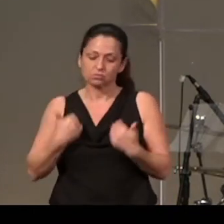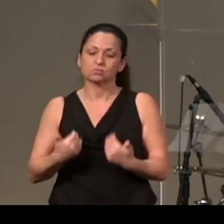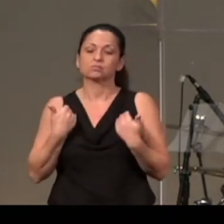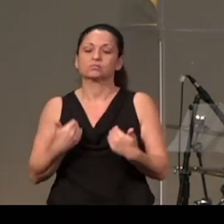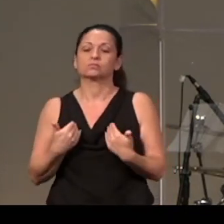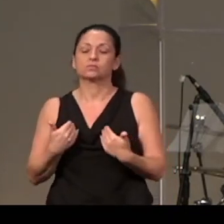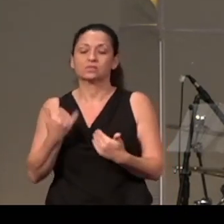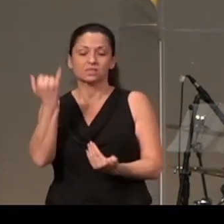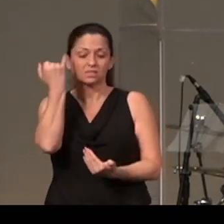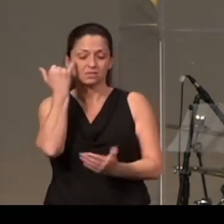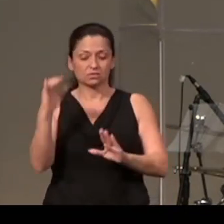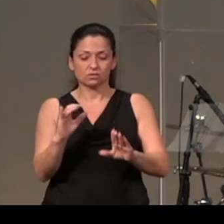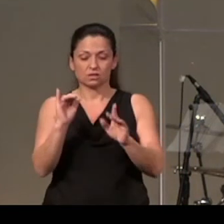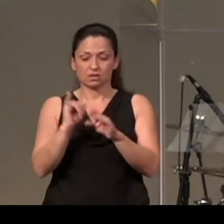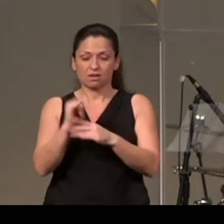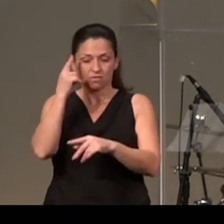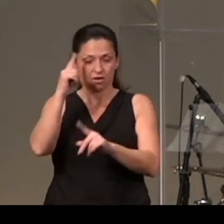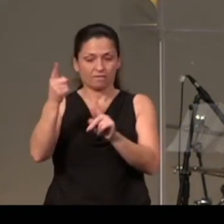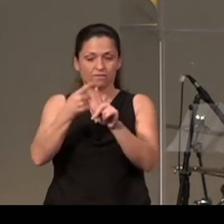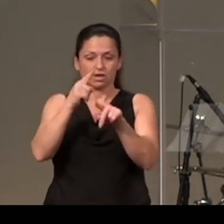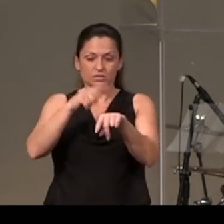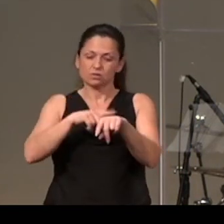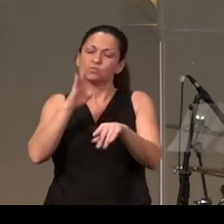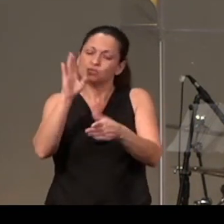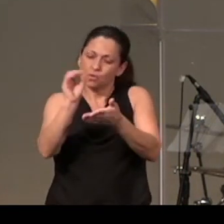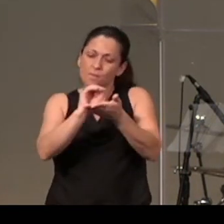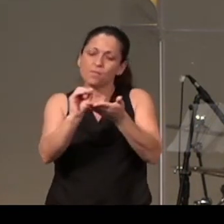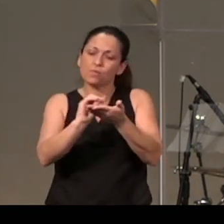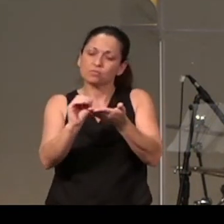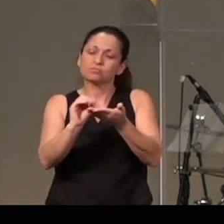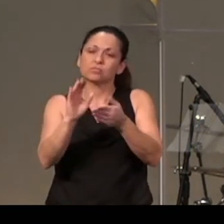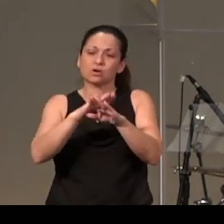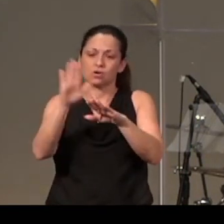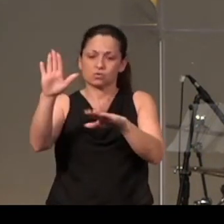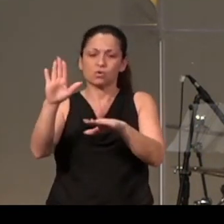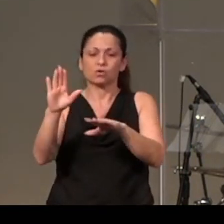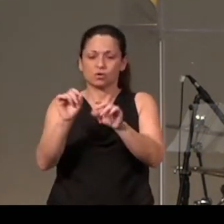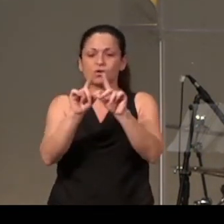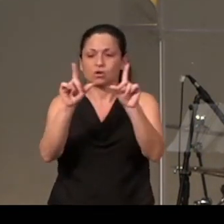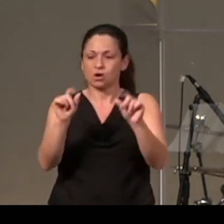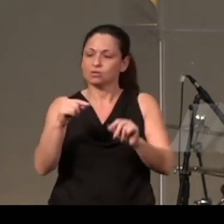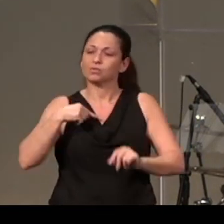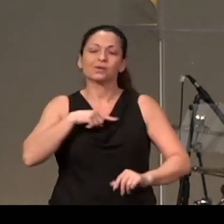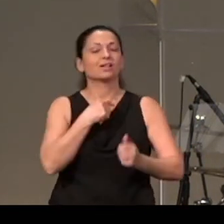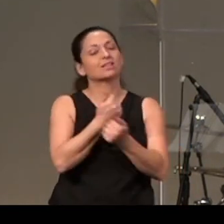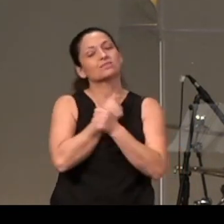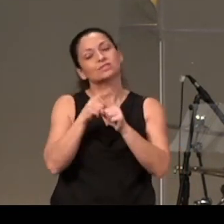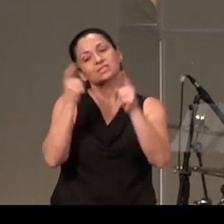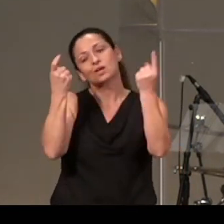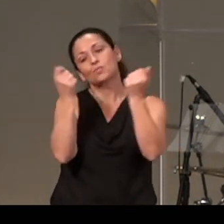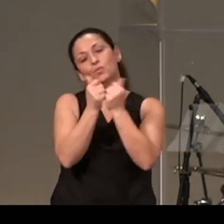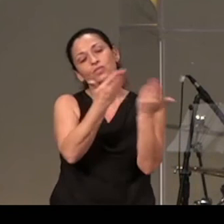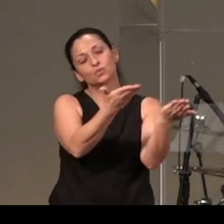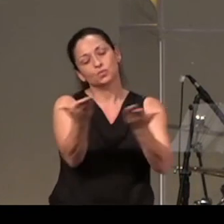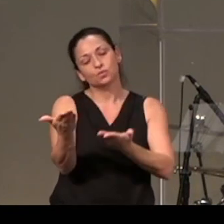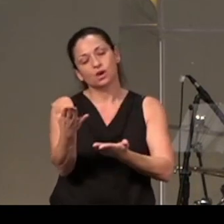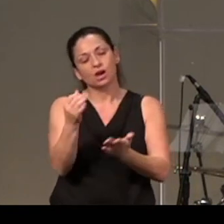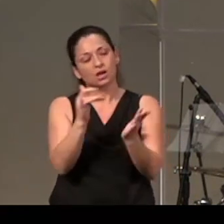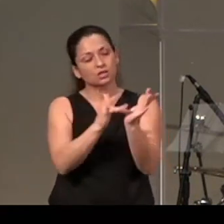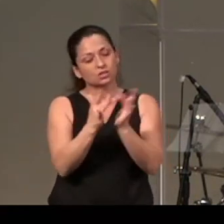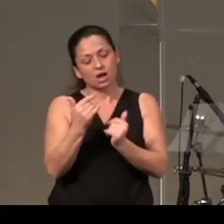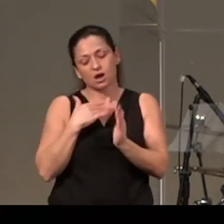Well, if you've done that for the first time, won't you mark that on your card? We'd love to celebrate with you. And Jesus, I pray for those of